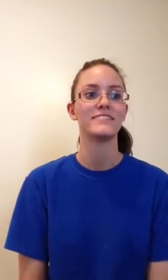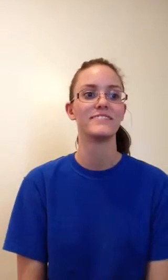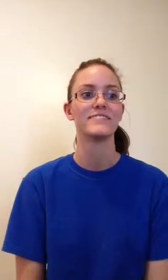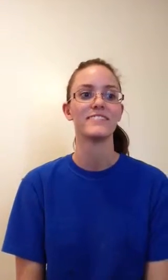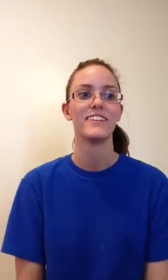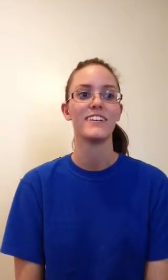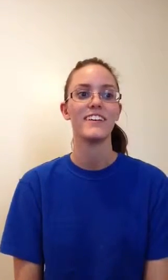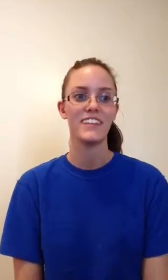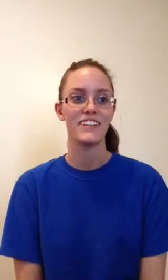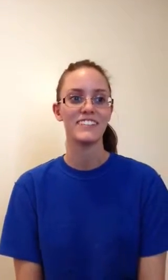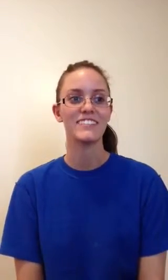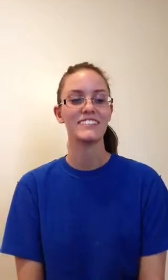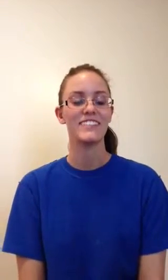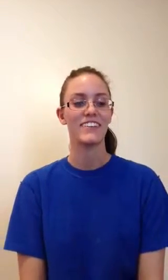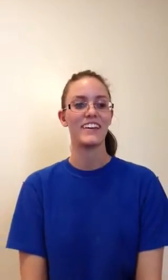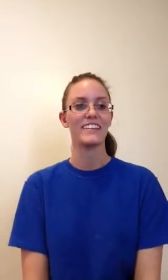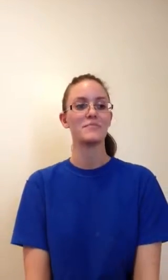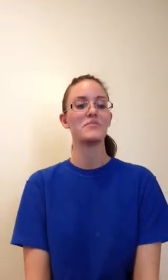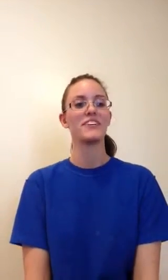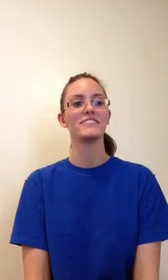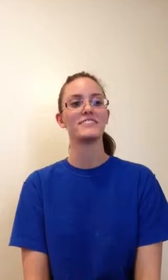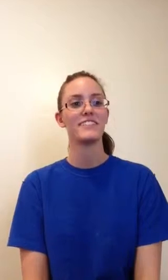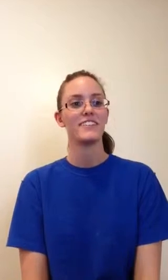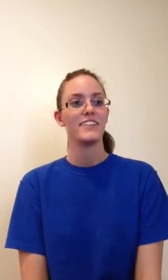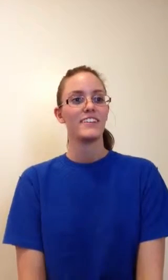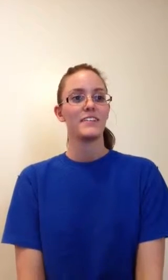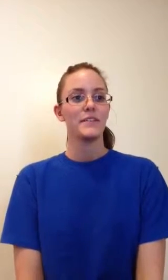you. Anyways, okay, let's move on.